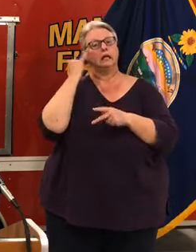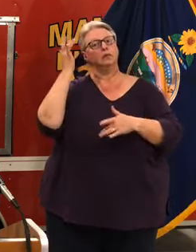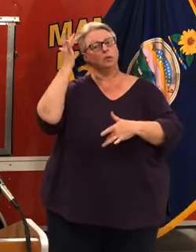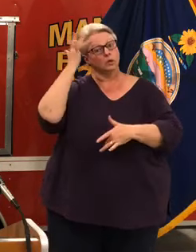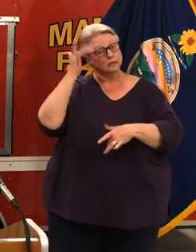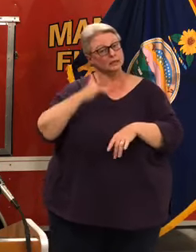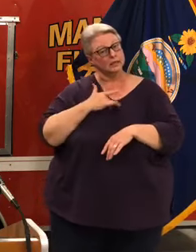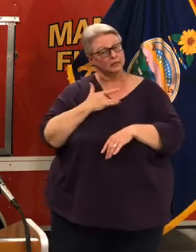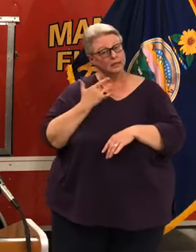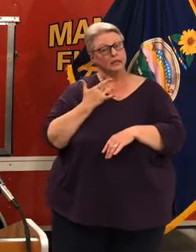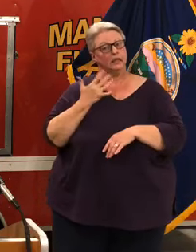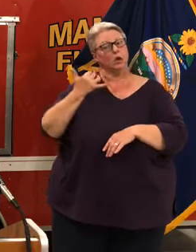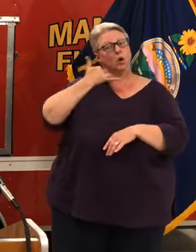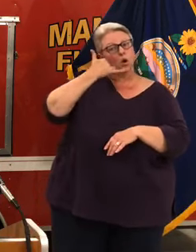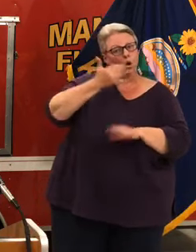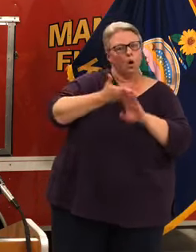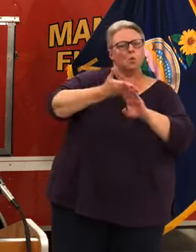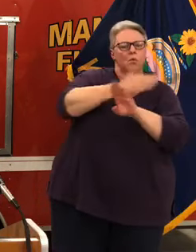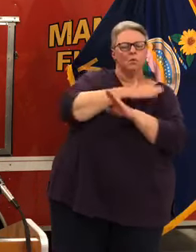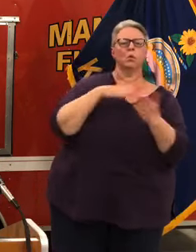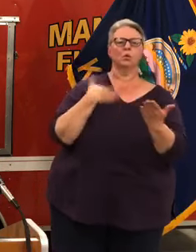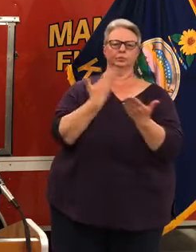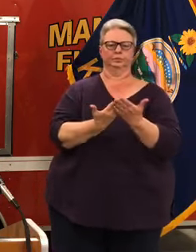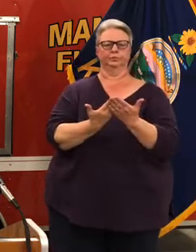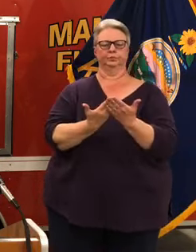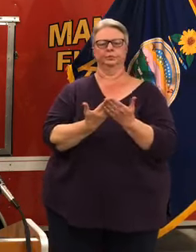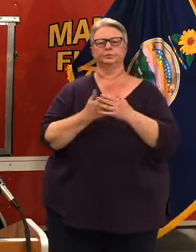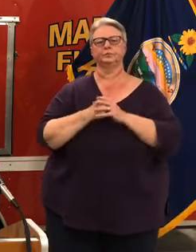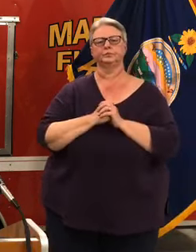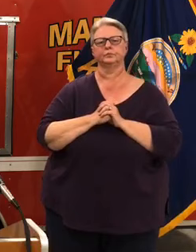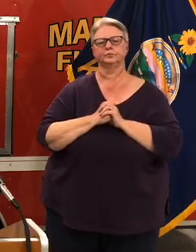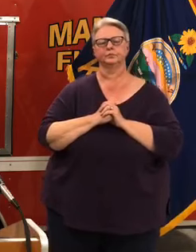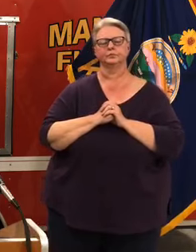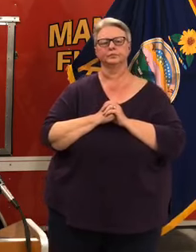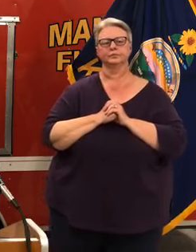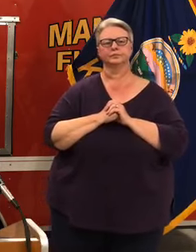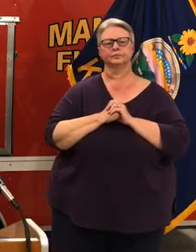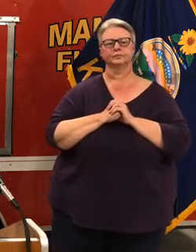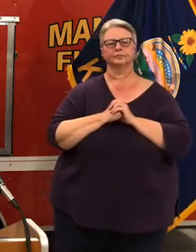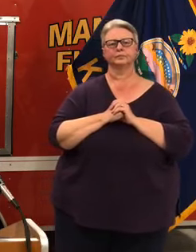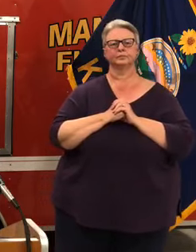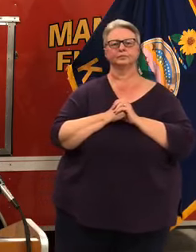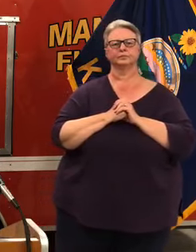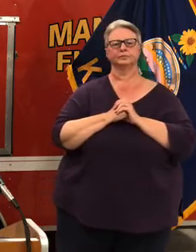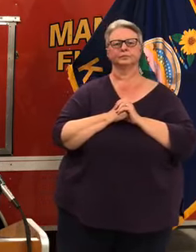come. That way we can all stay as healthy as possible. Thank you.